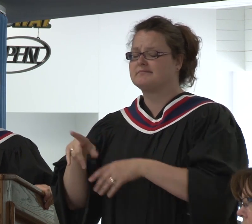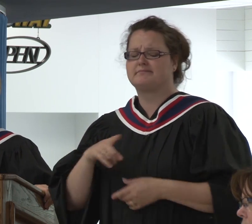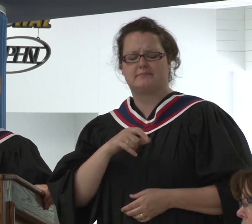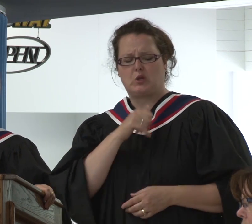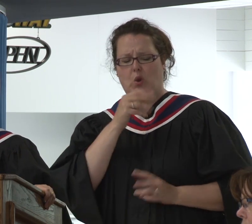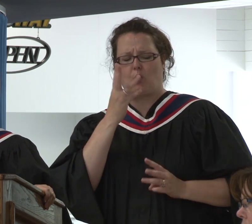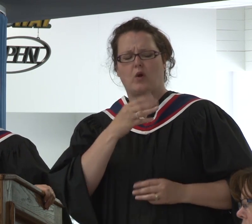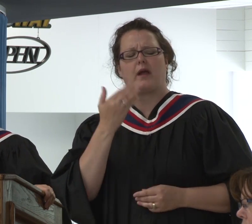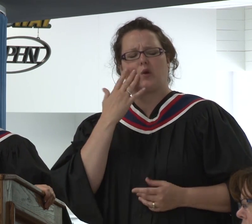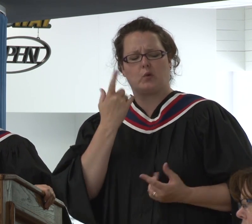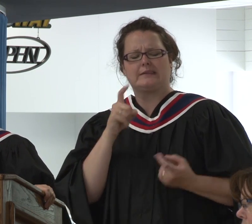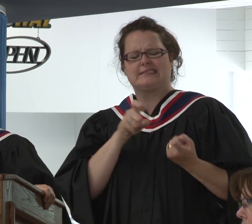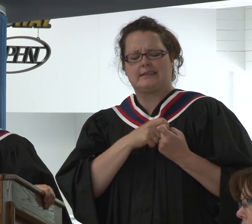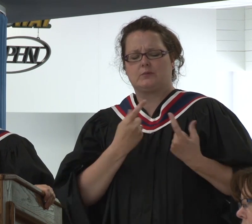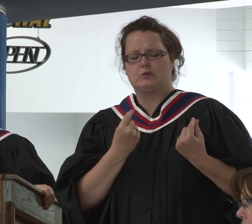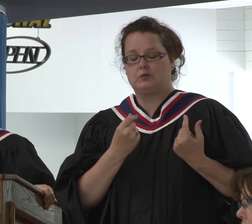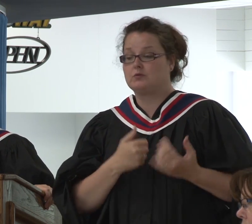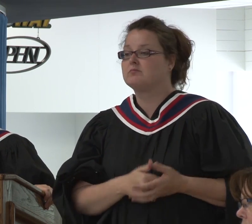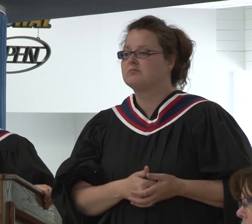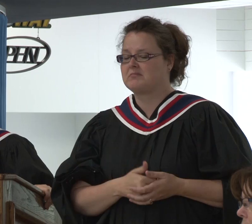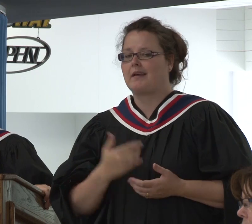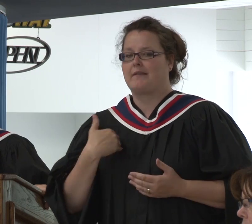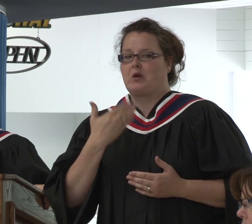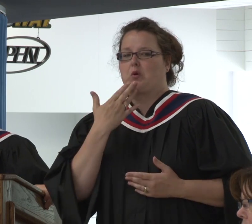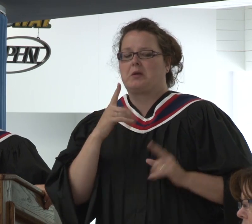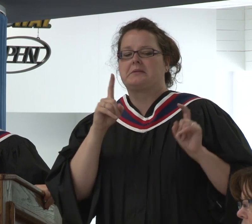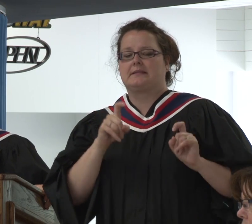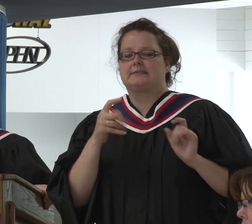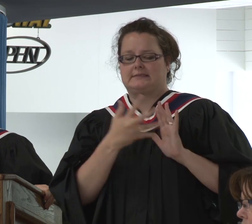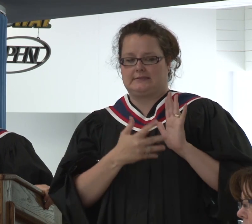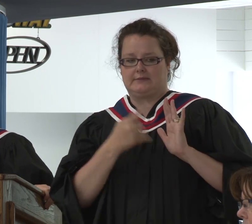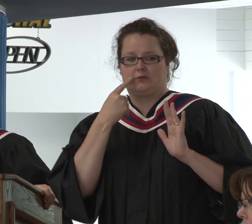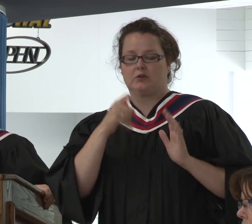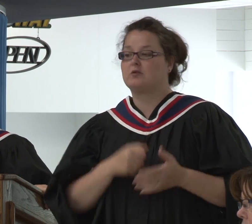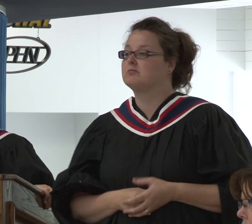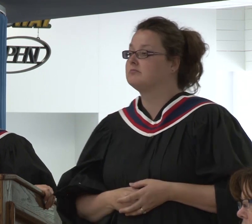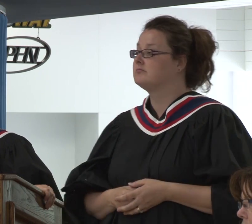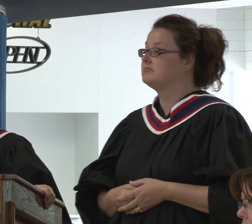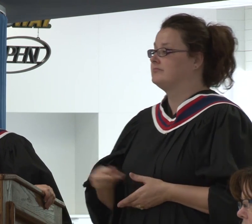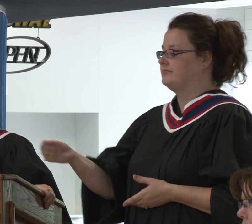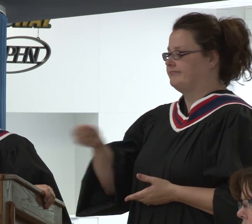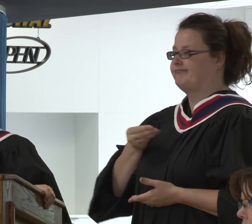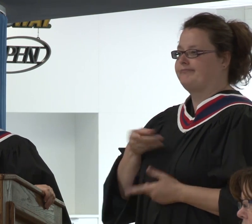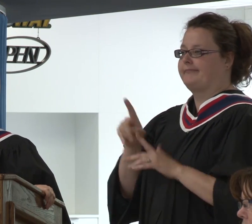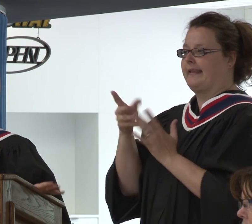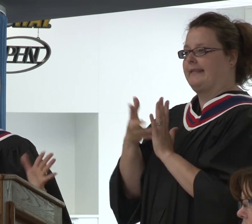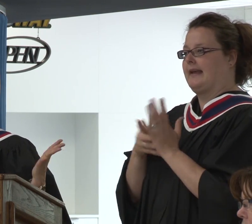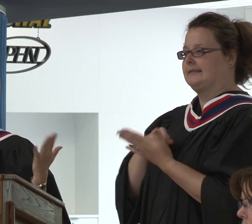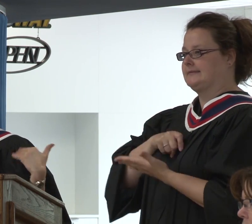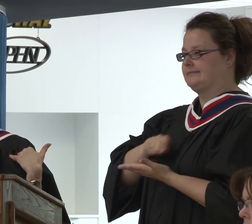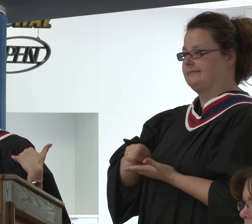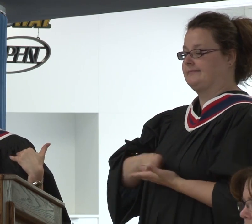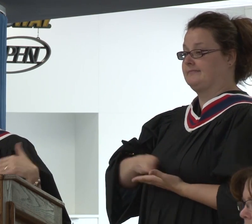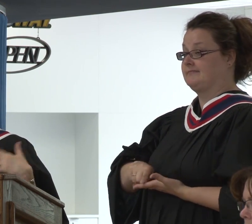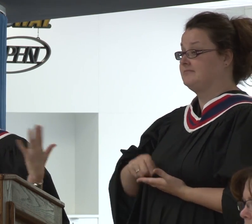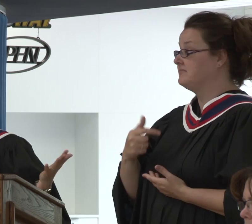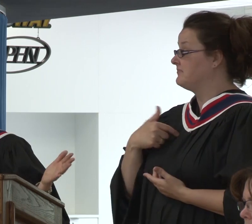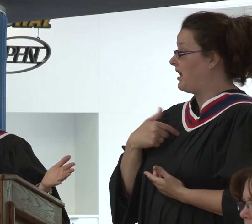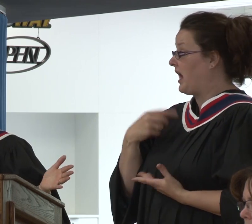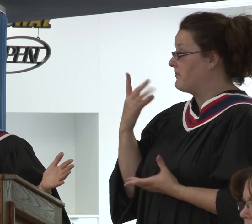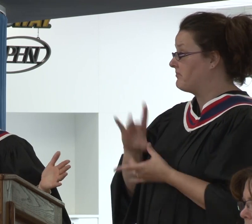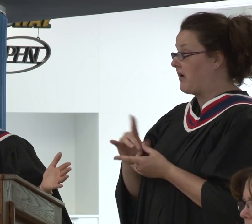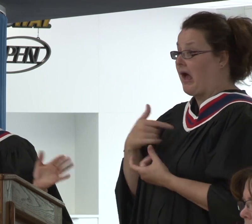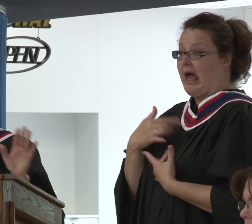know exactly what to do. I have a good test for you." So she gave me her good test because I said to her, "I